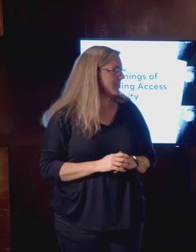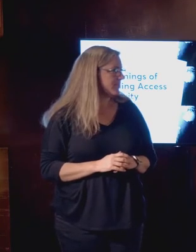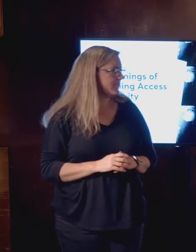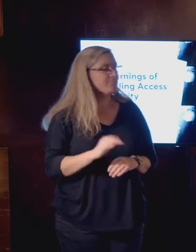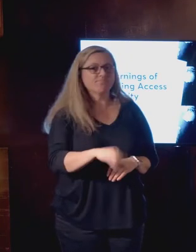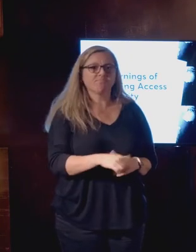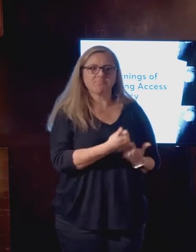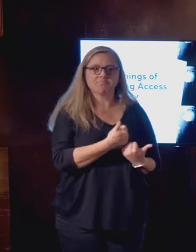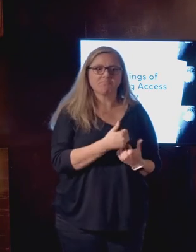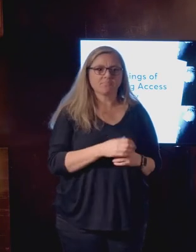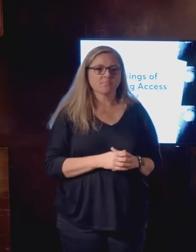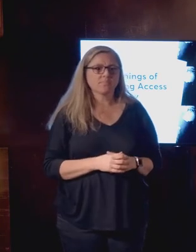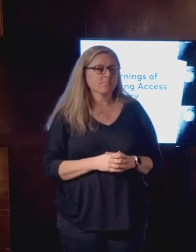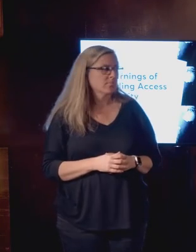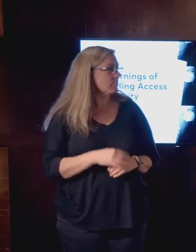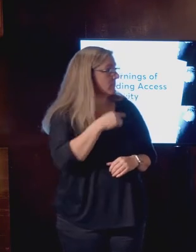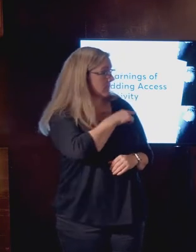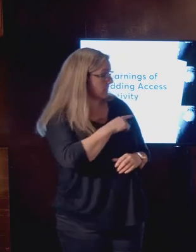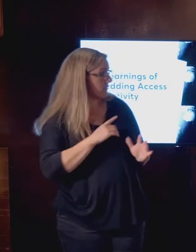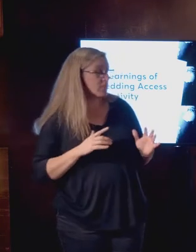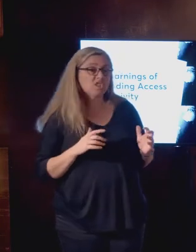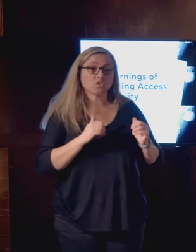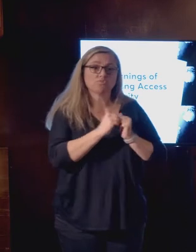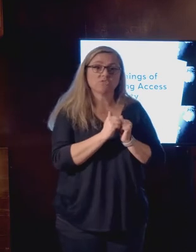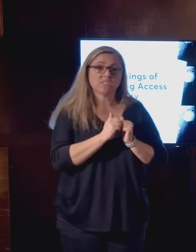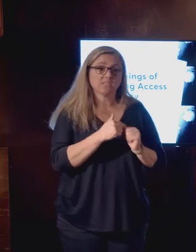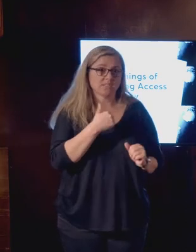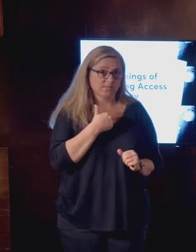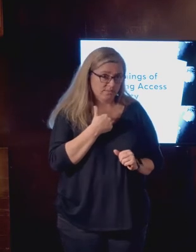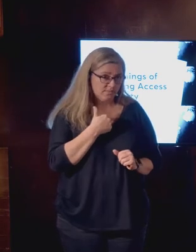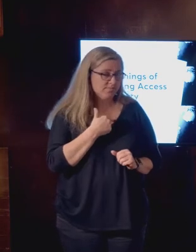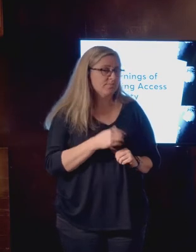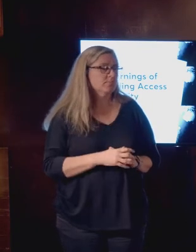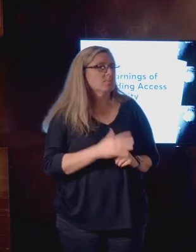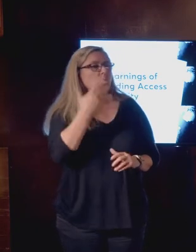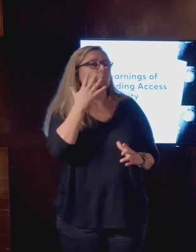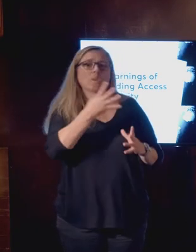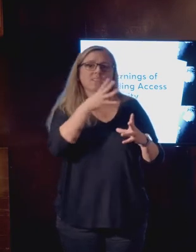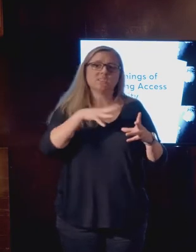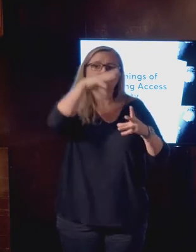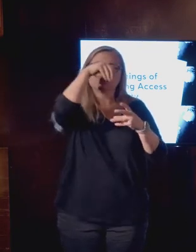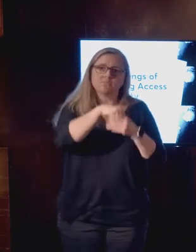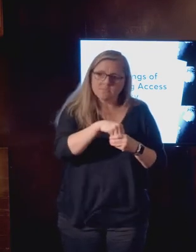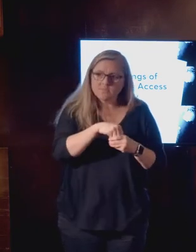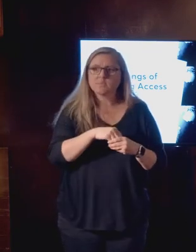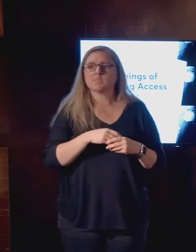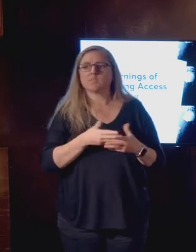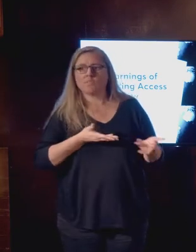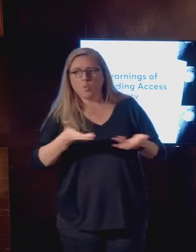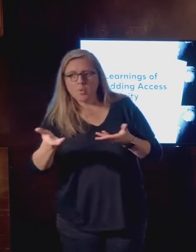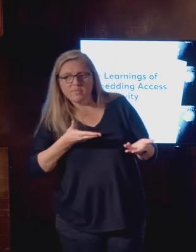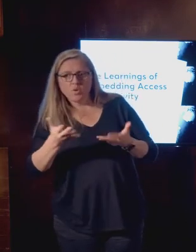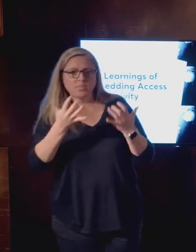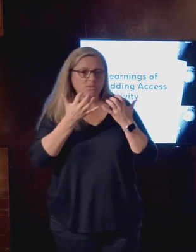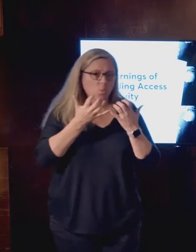Yeah. Yeah, I agree. And I think that when you embed access for performers and for audience members, it can